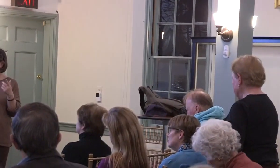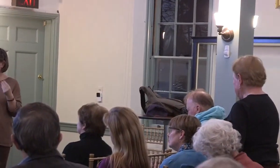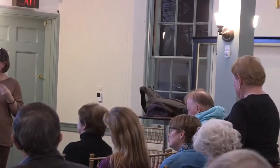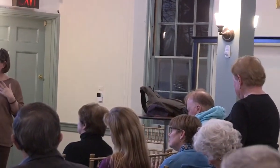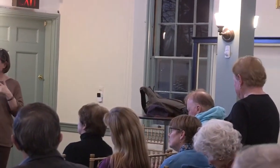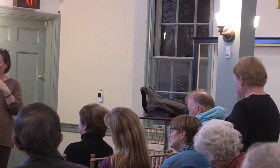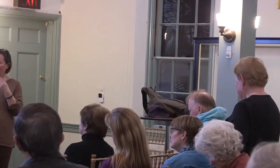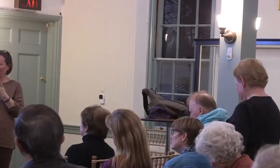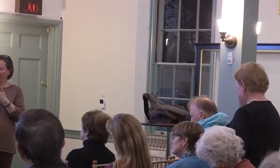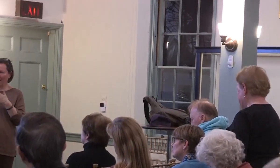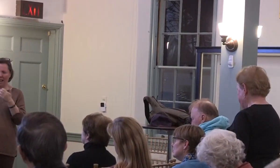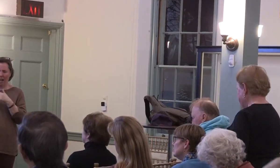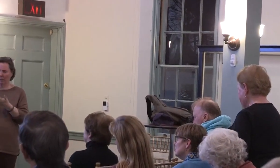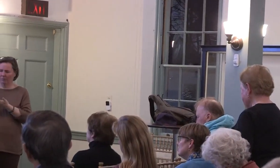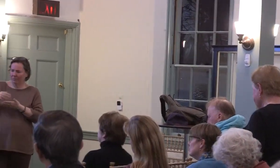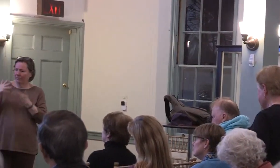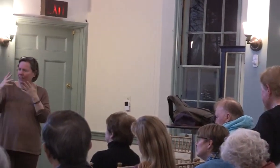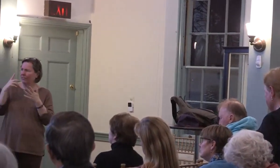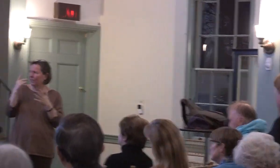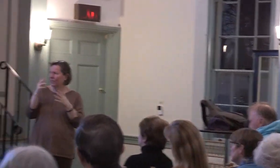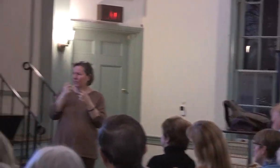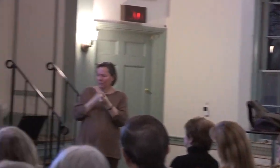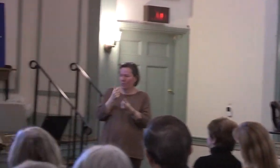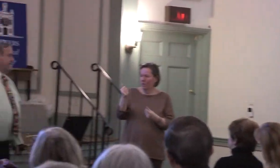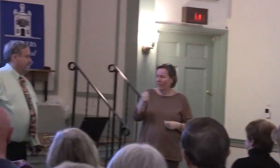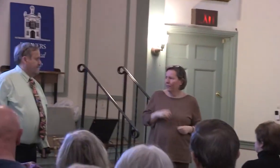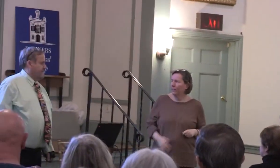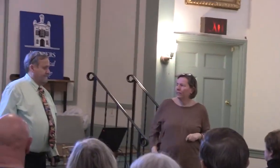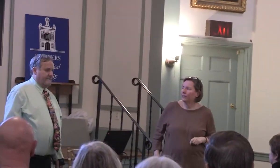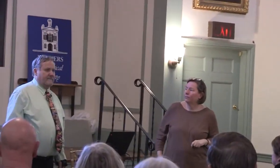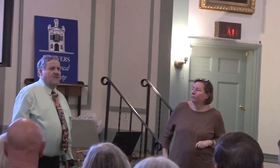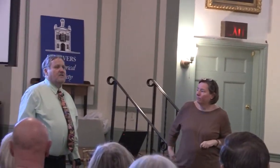tell us a little bit about that?